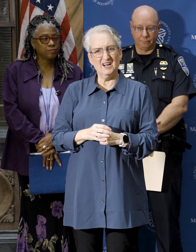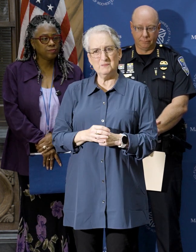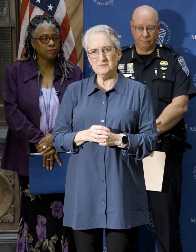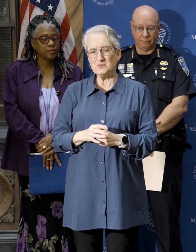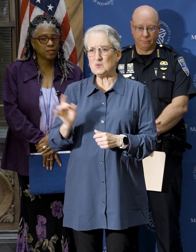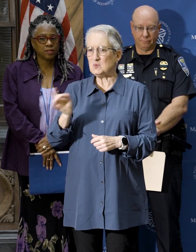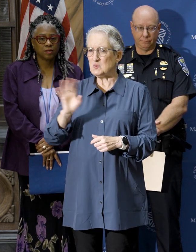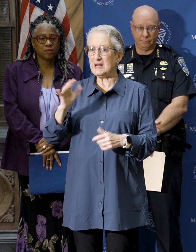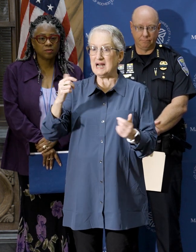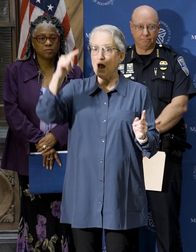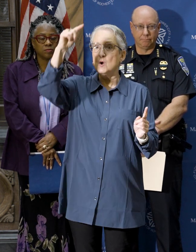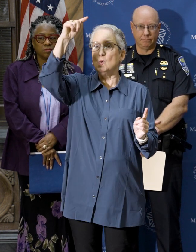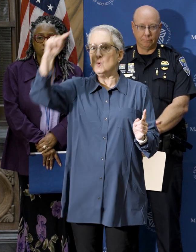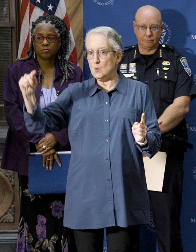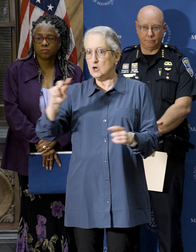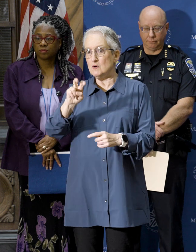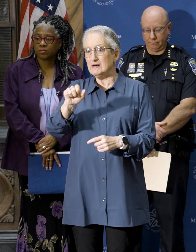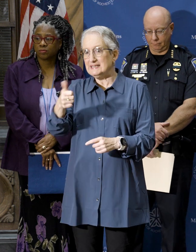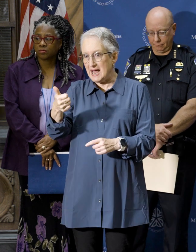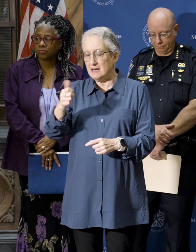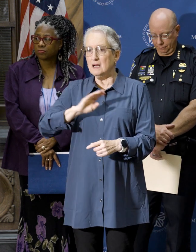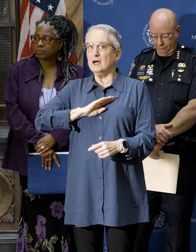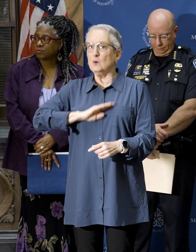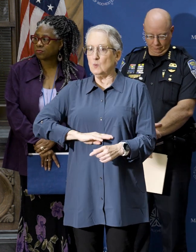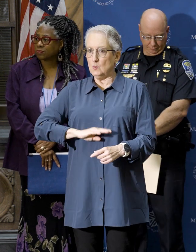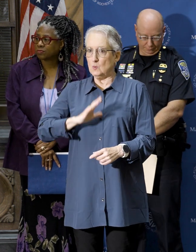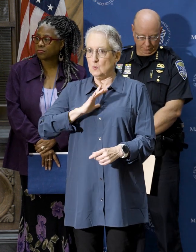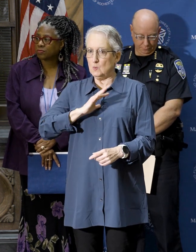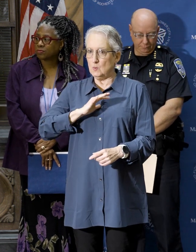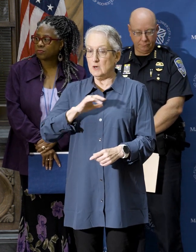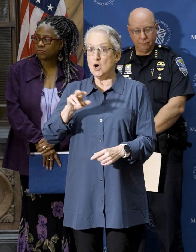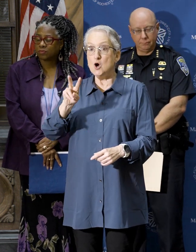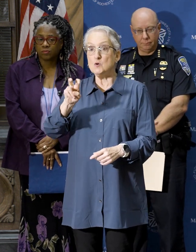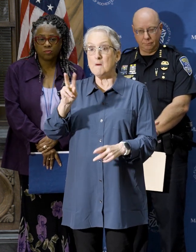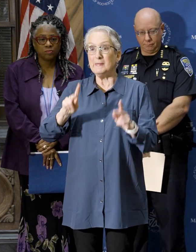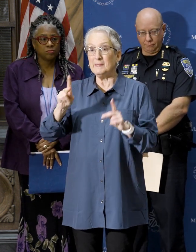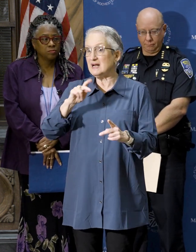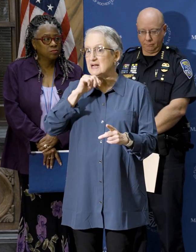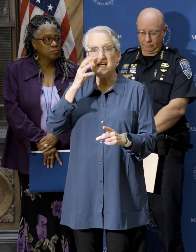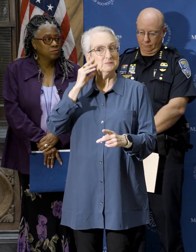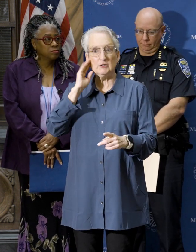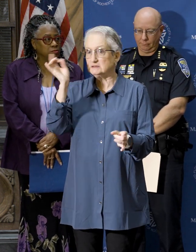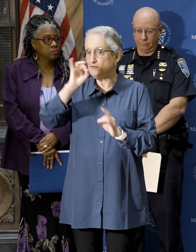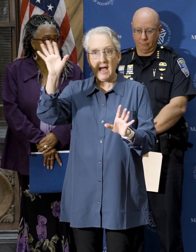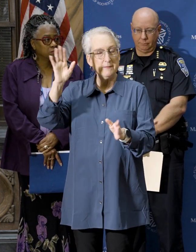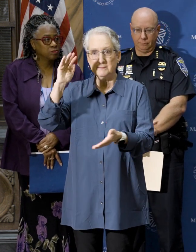decline. That's 200 less people that did not experience the trauma of gun violence. And gun violence is a